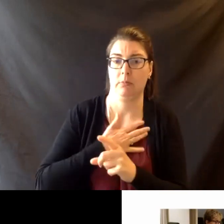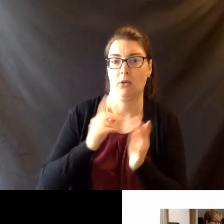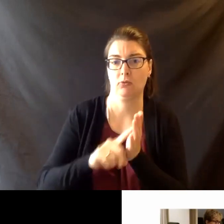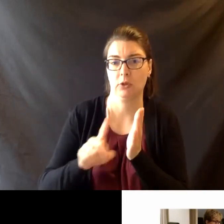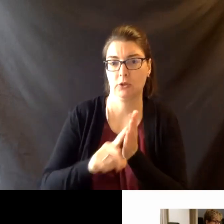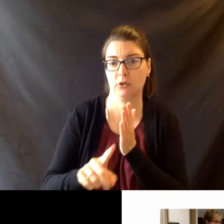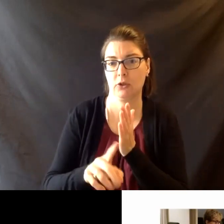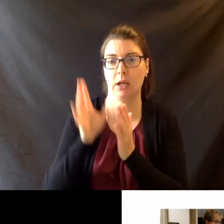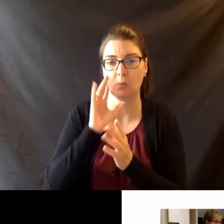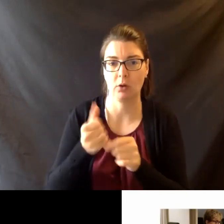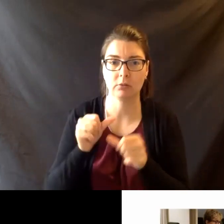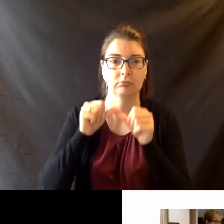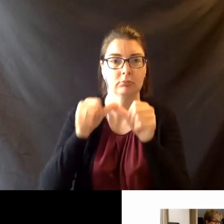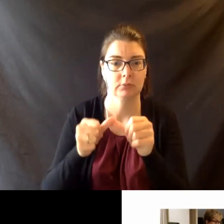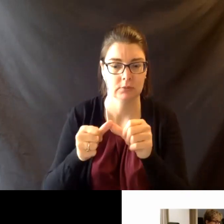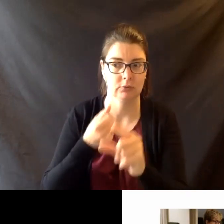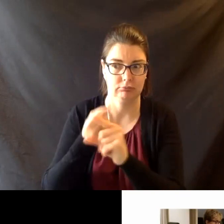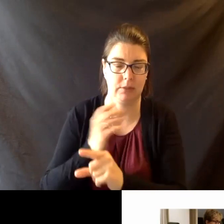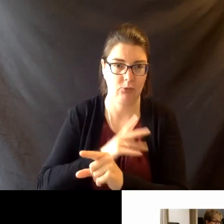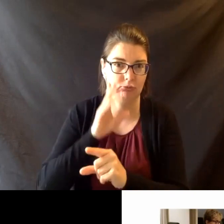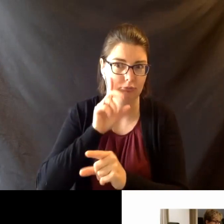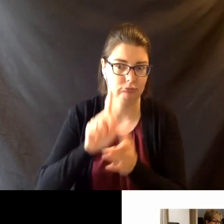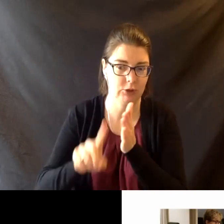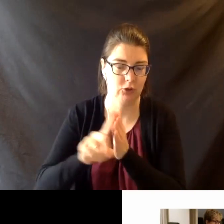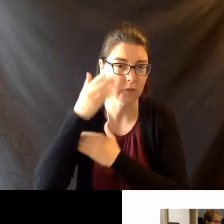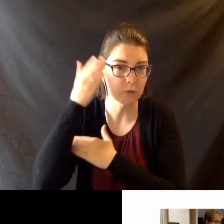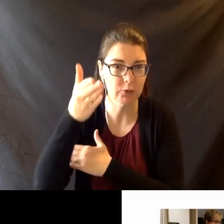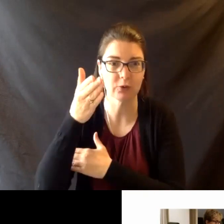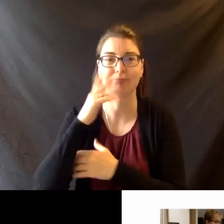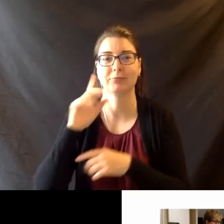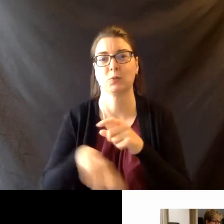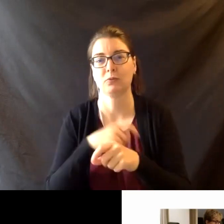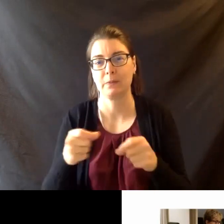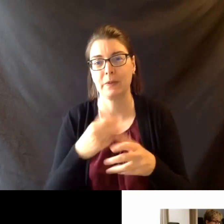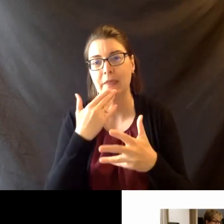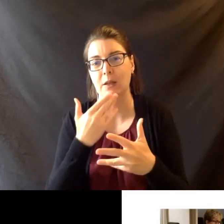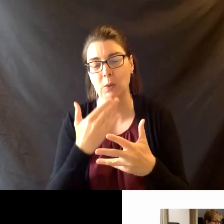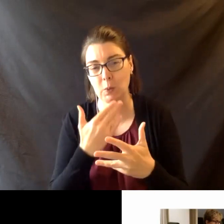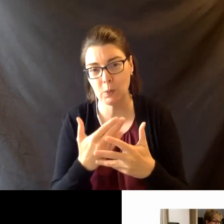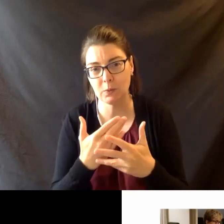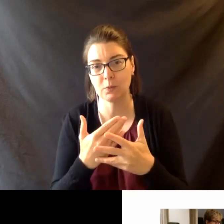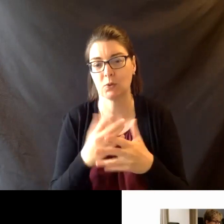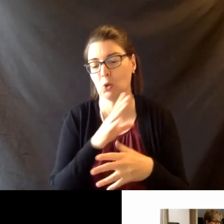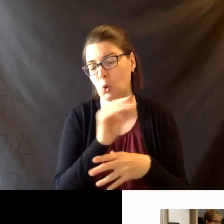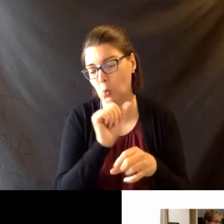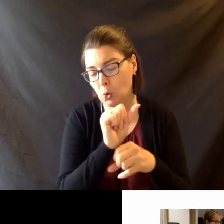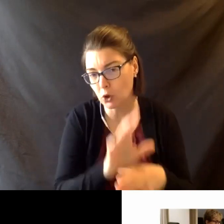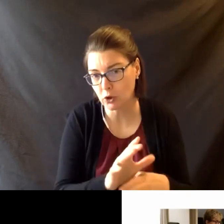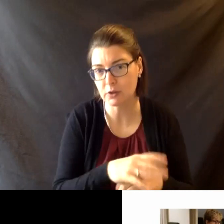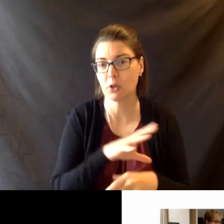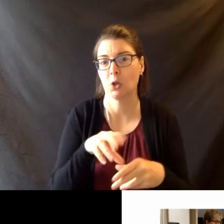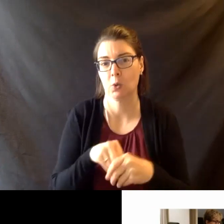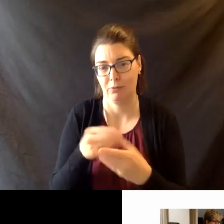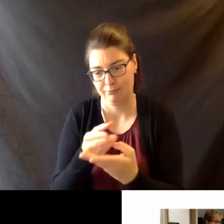I said, it will shape the research in years to come. So in closing, I express my deepest thanks to colleagues, including